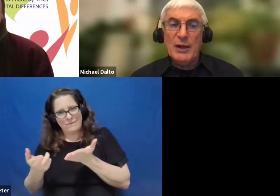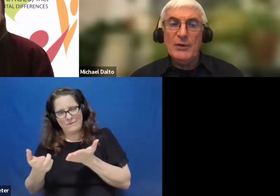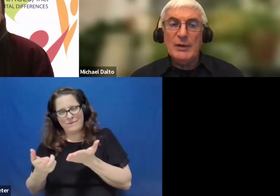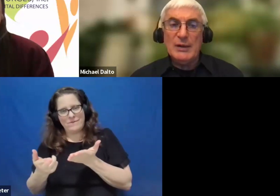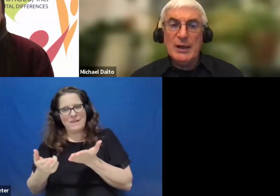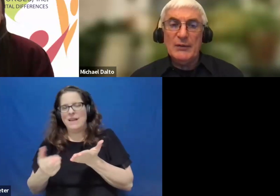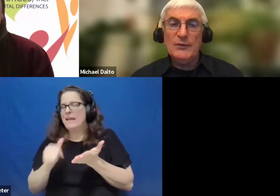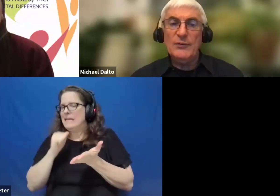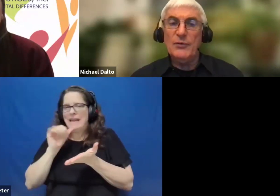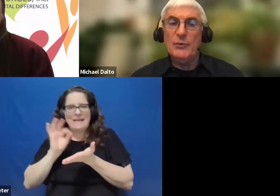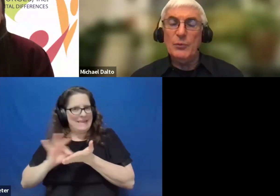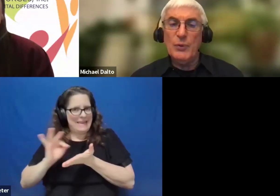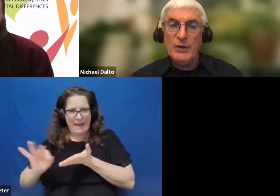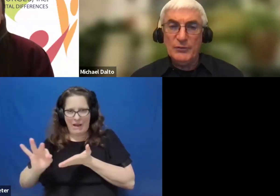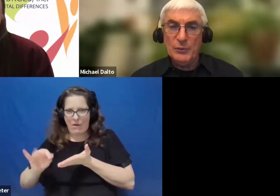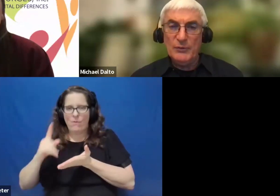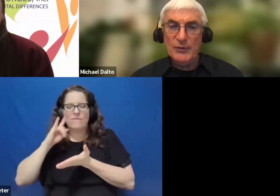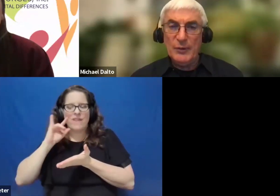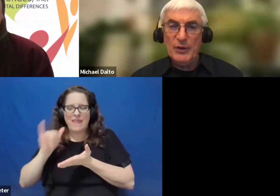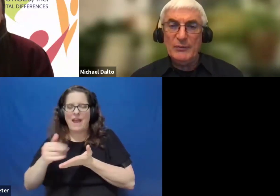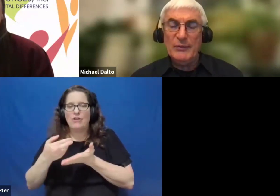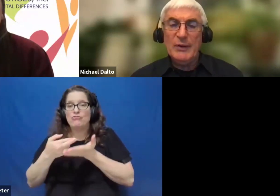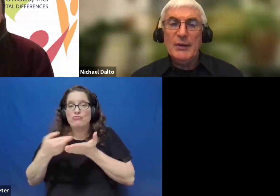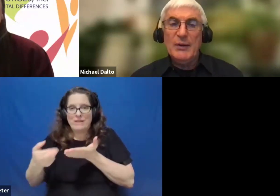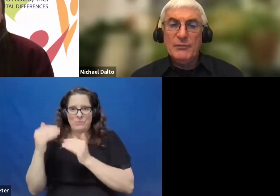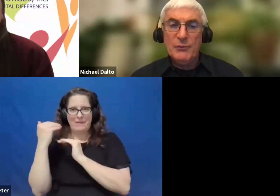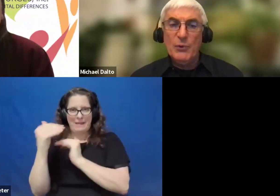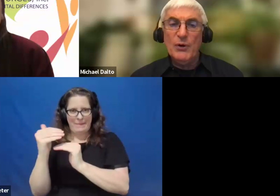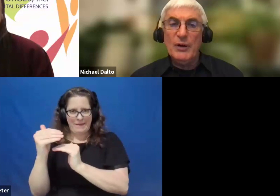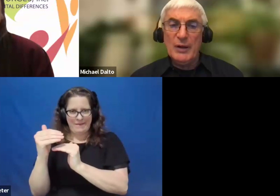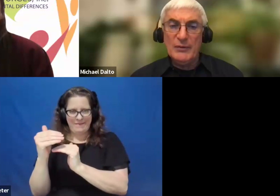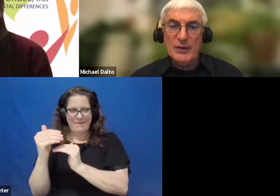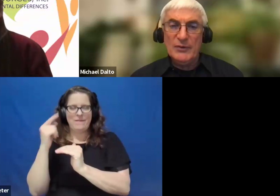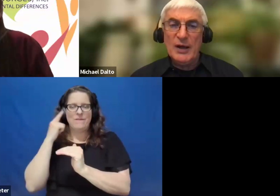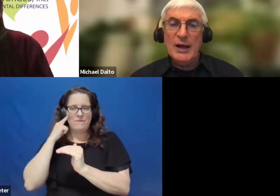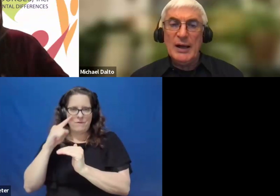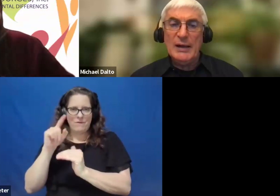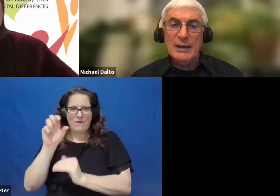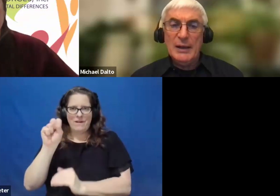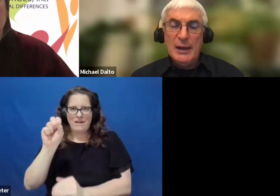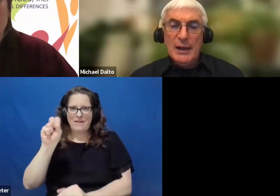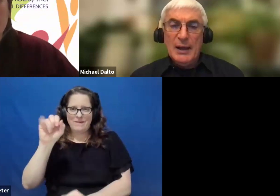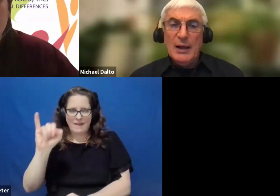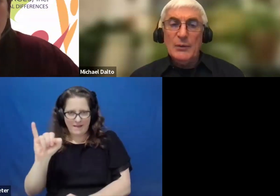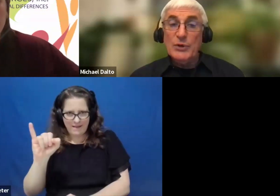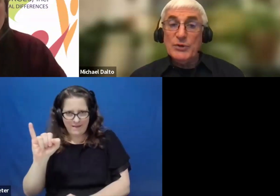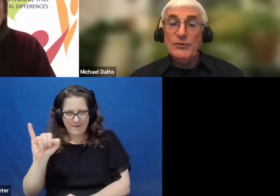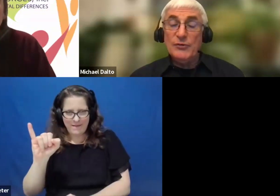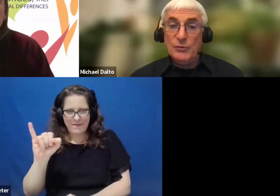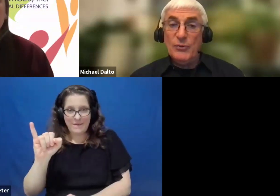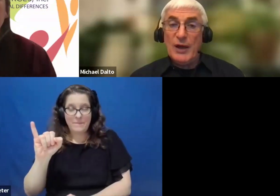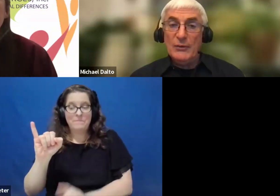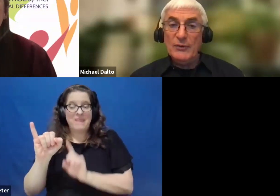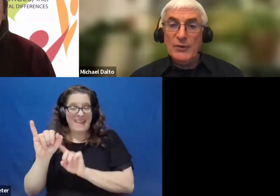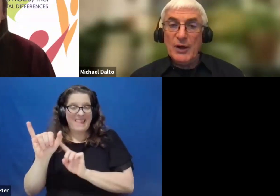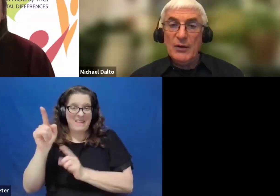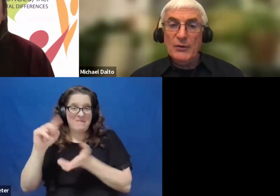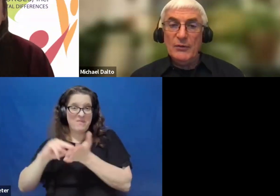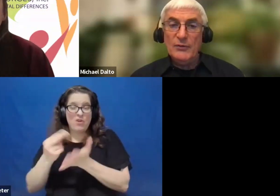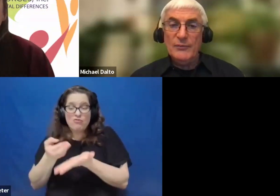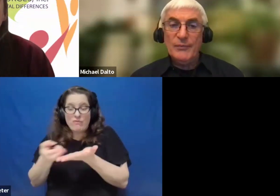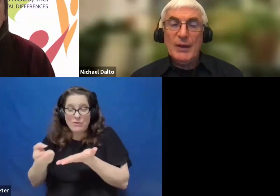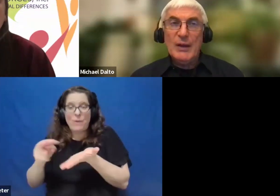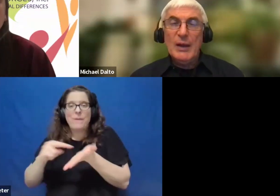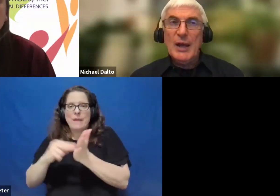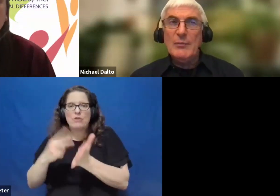will count against the resource limit for SSI, which is